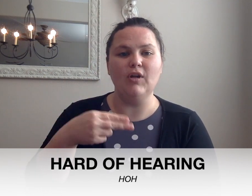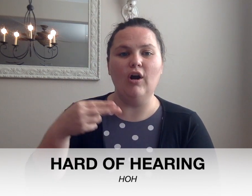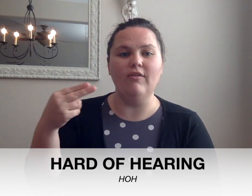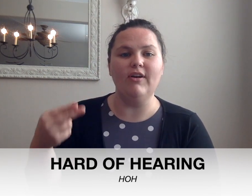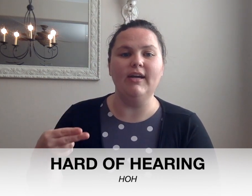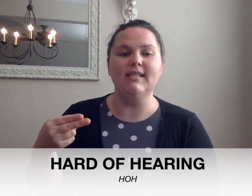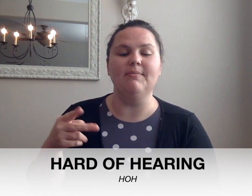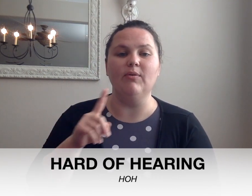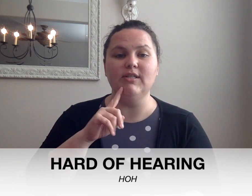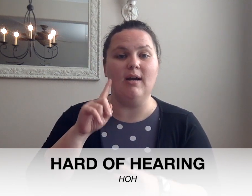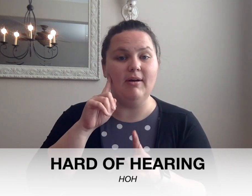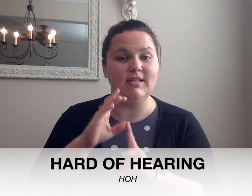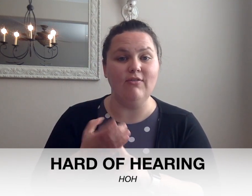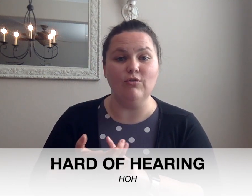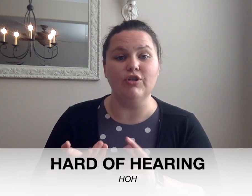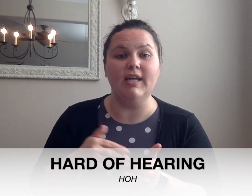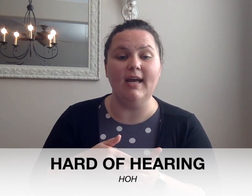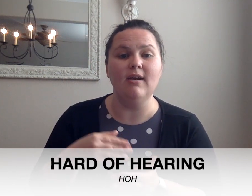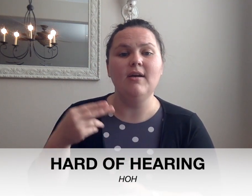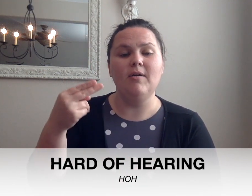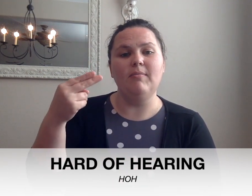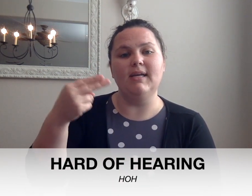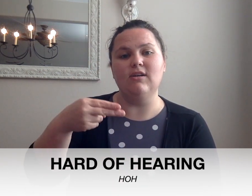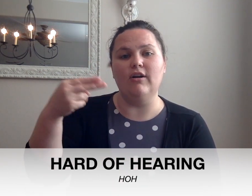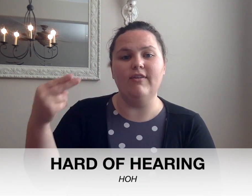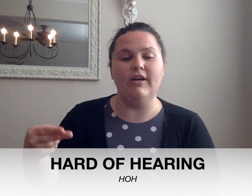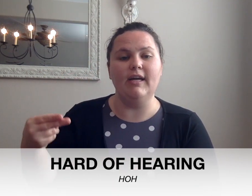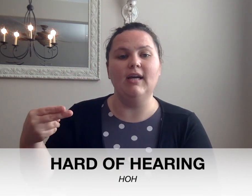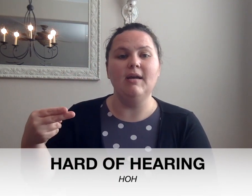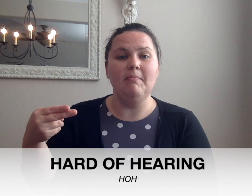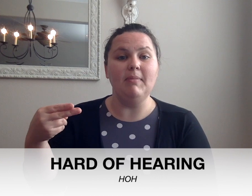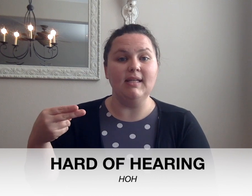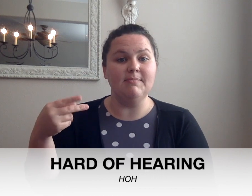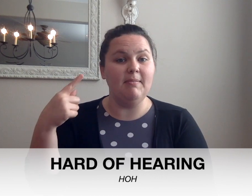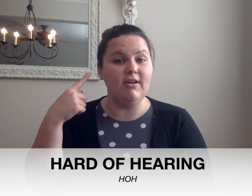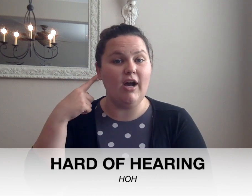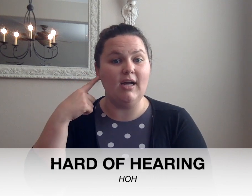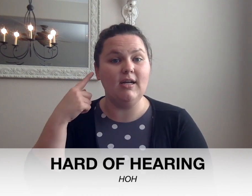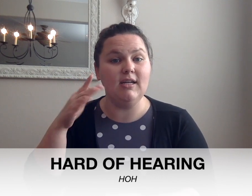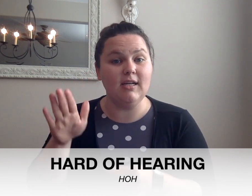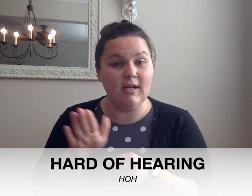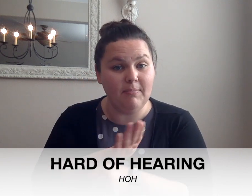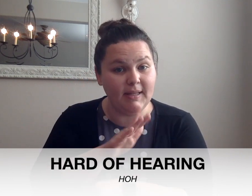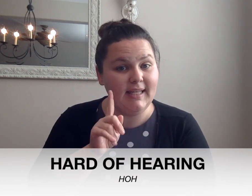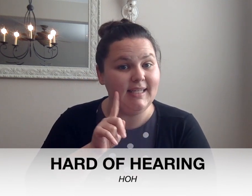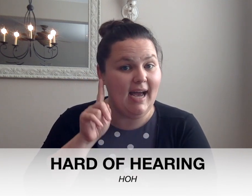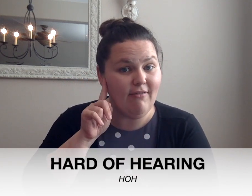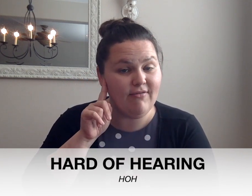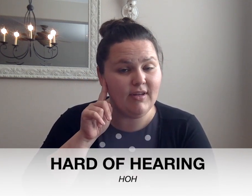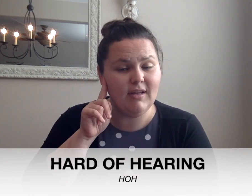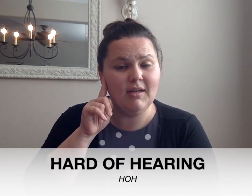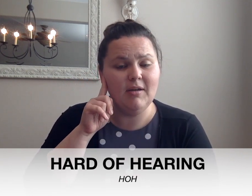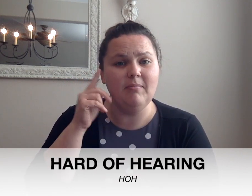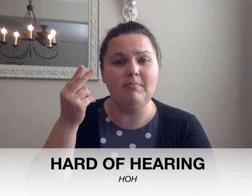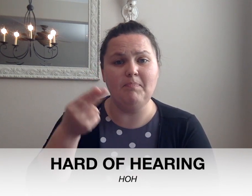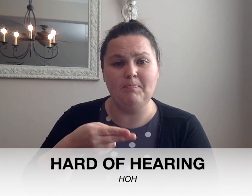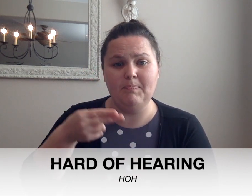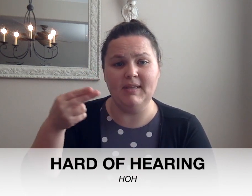Hard of hearing is something we talk about in deaf culture again, because hard of hearing means maybe they're not completely deaf, but they